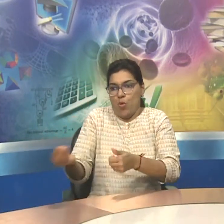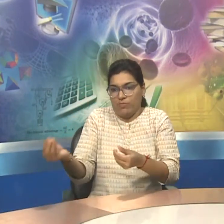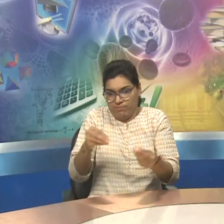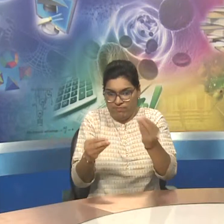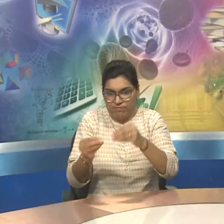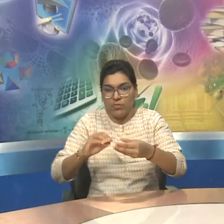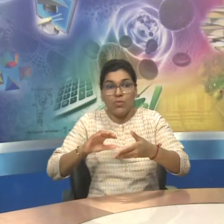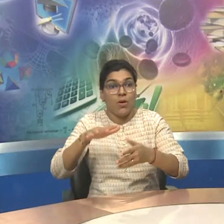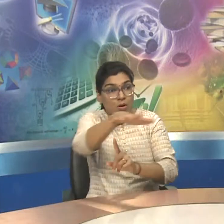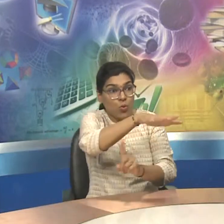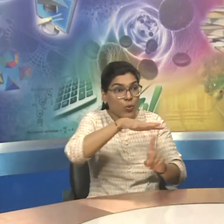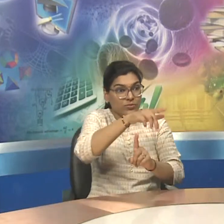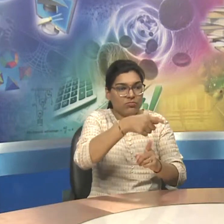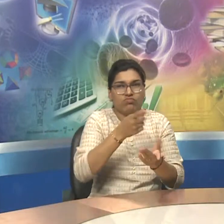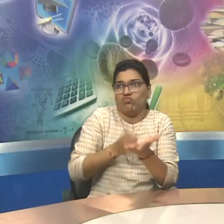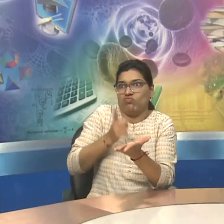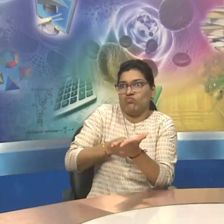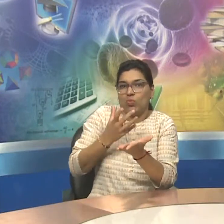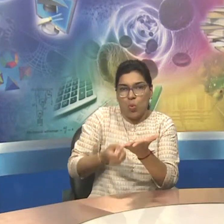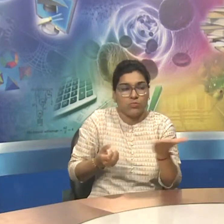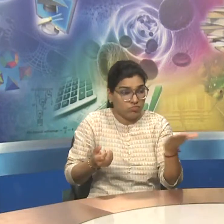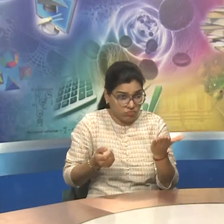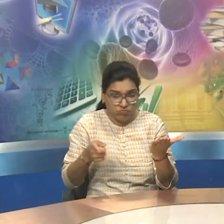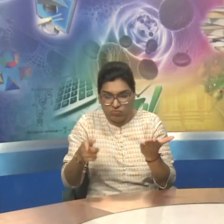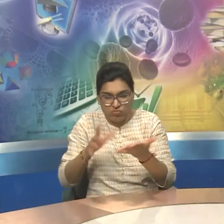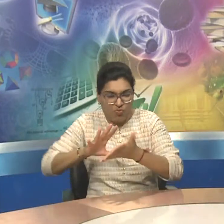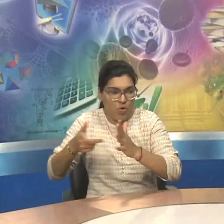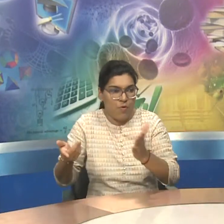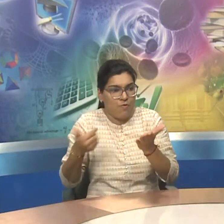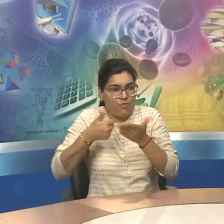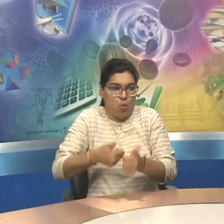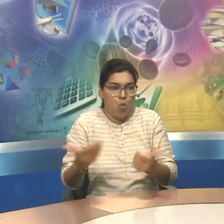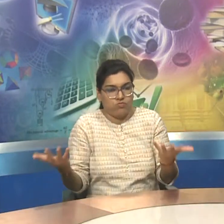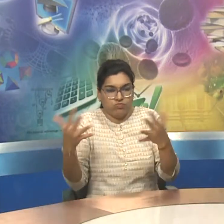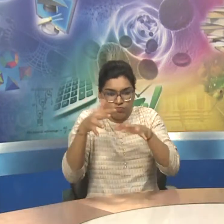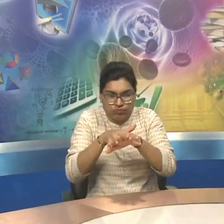including the structure of its